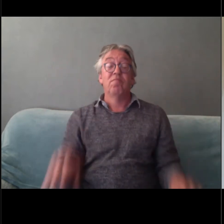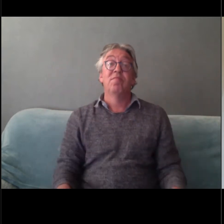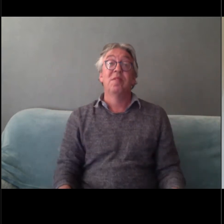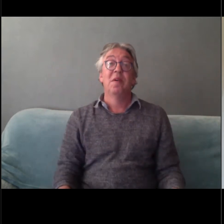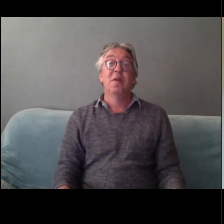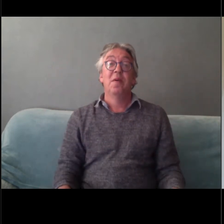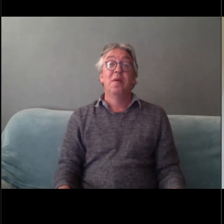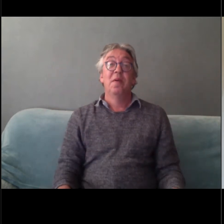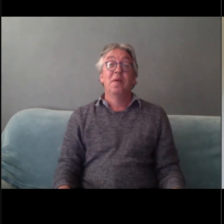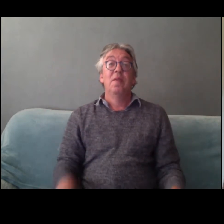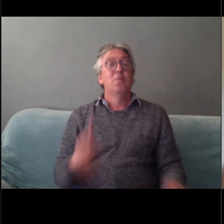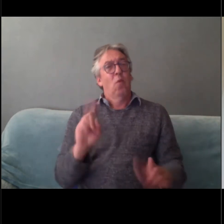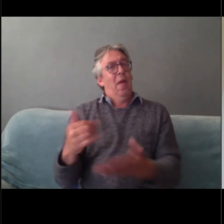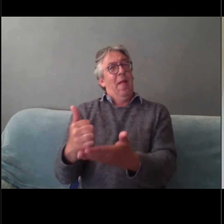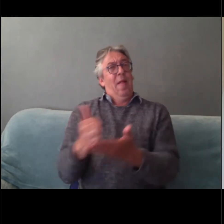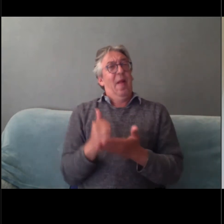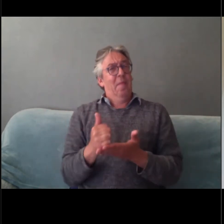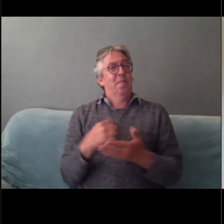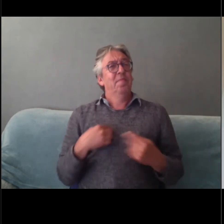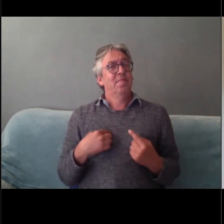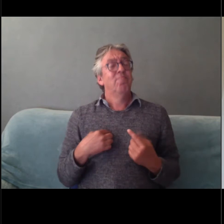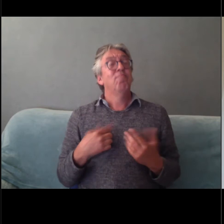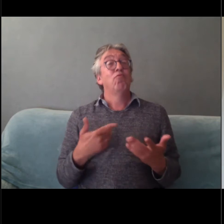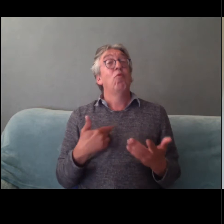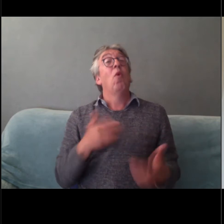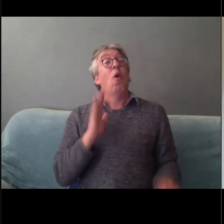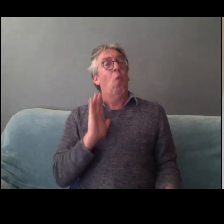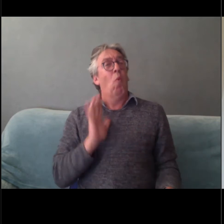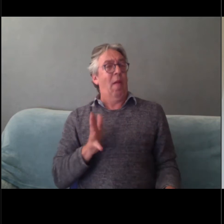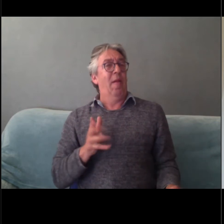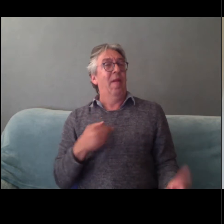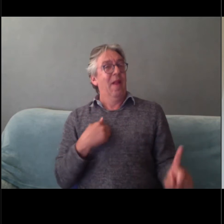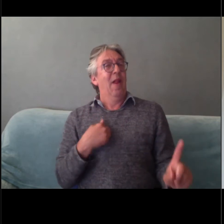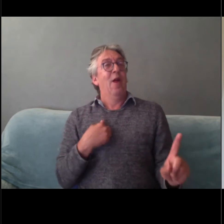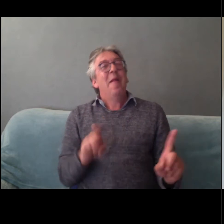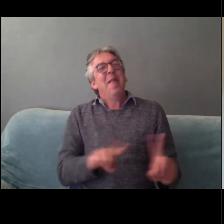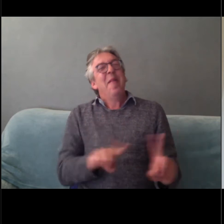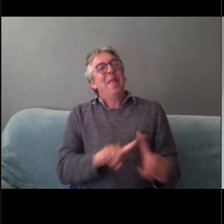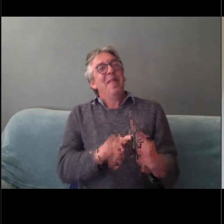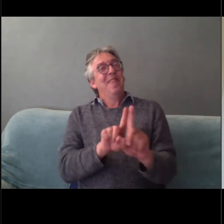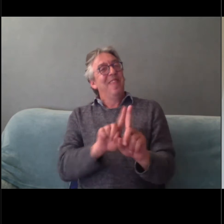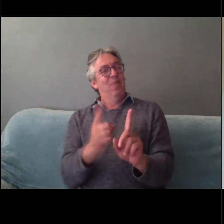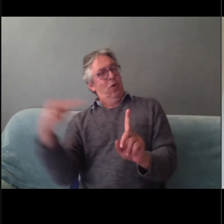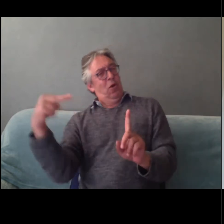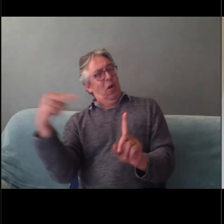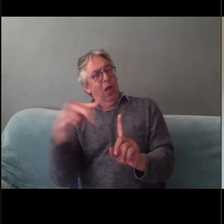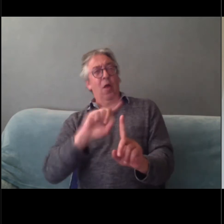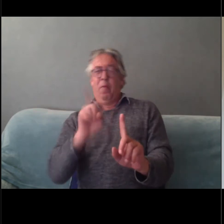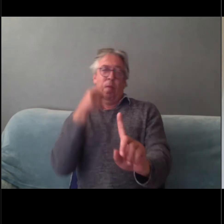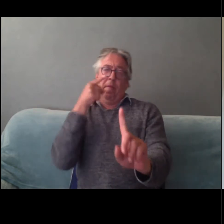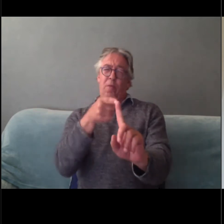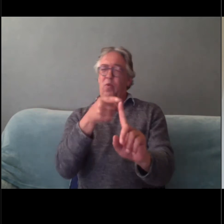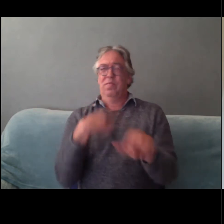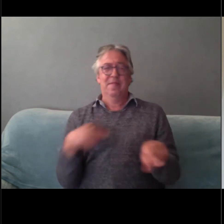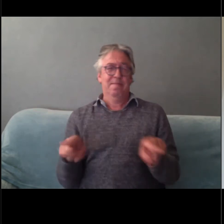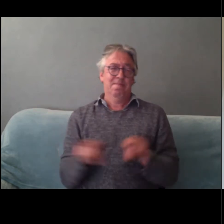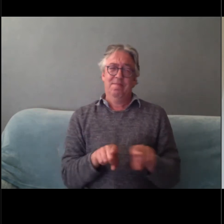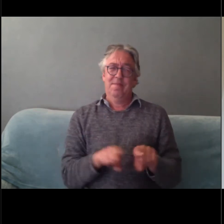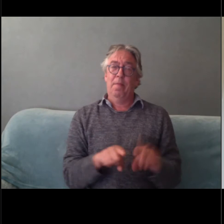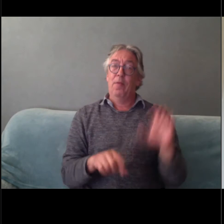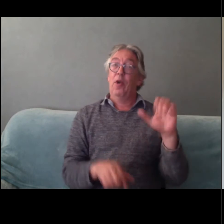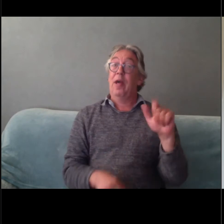to articulate are very similar, which I think is a good thing. This summary comes out of work